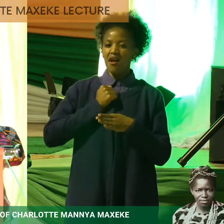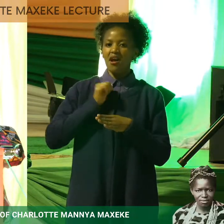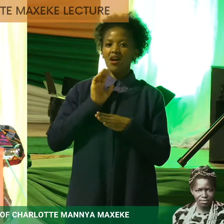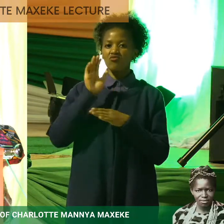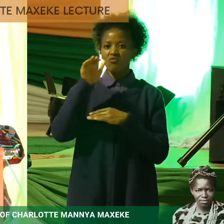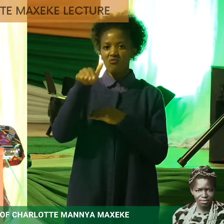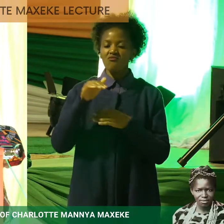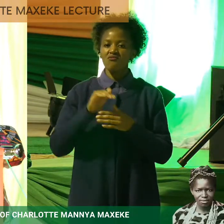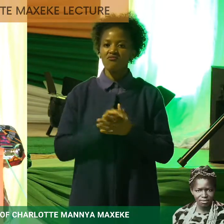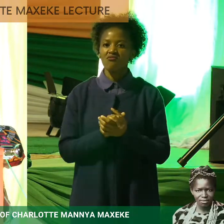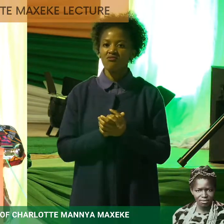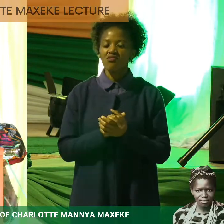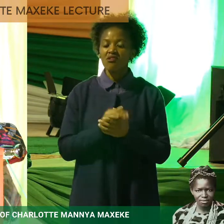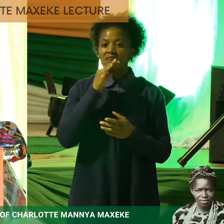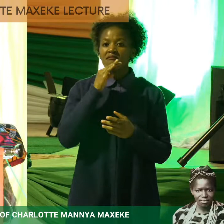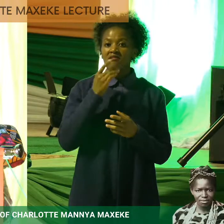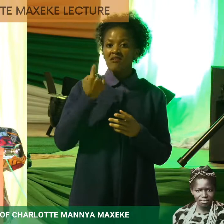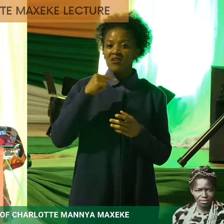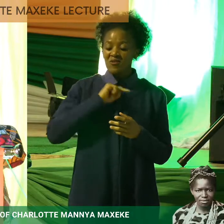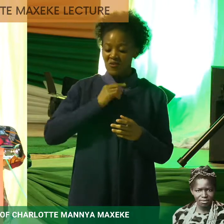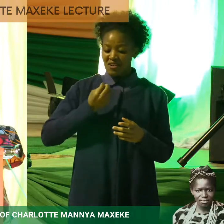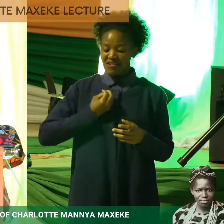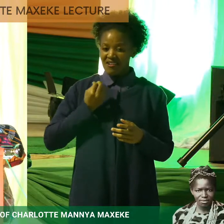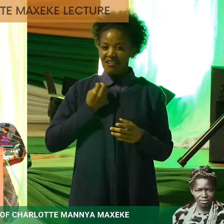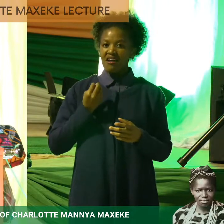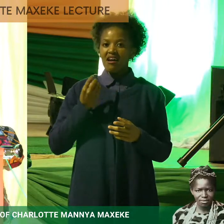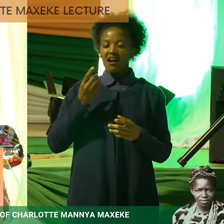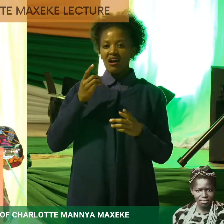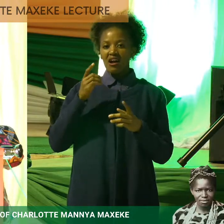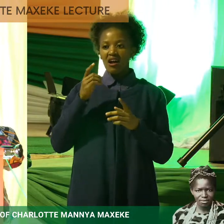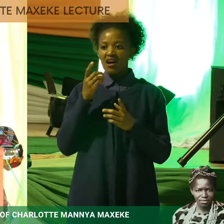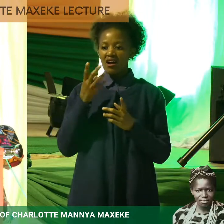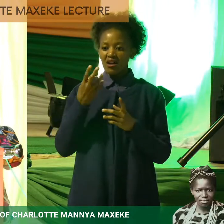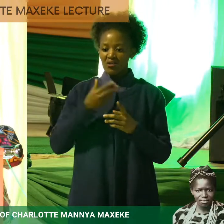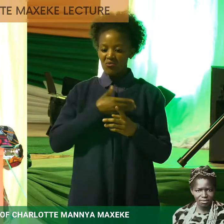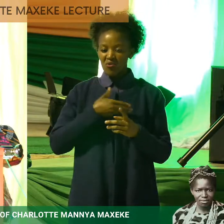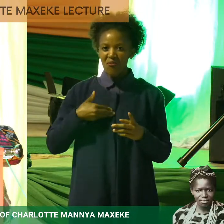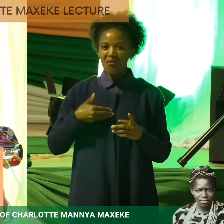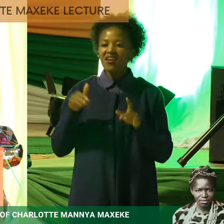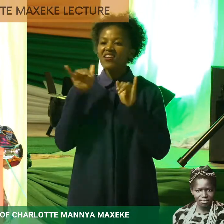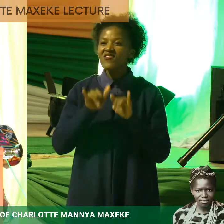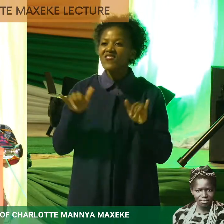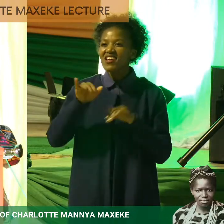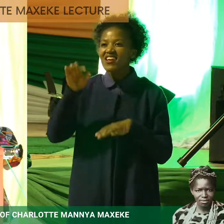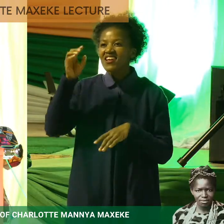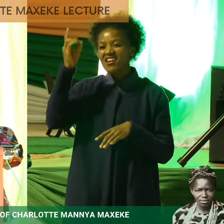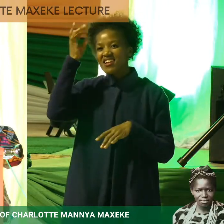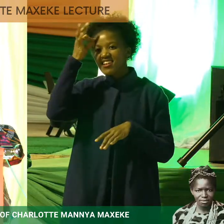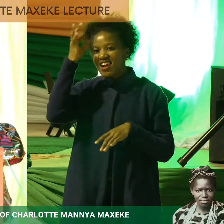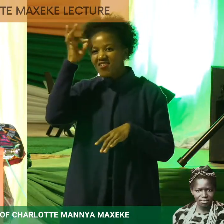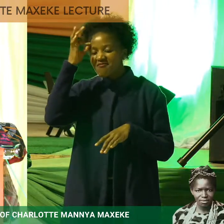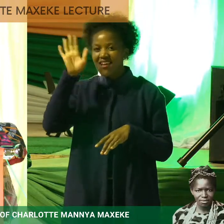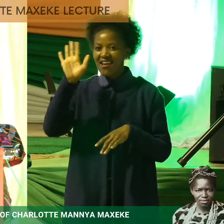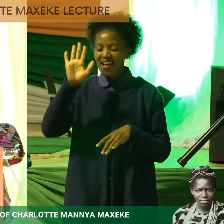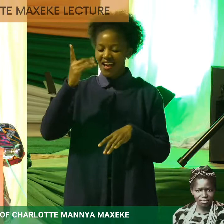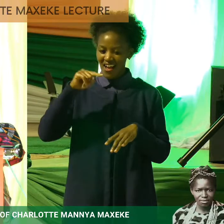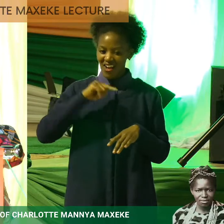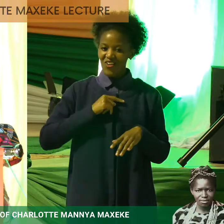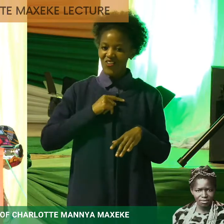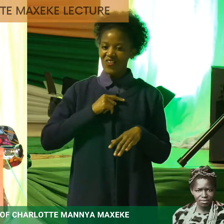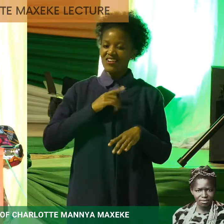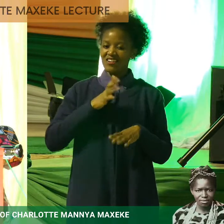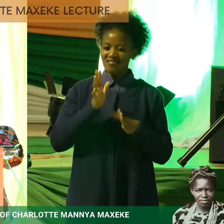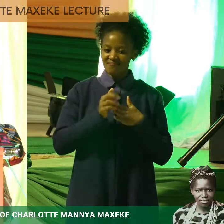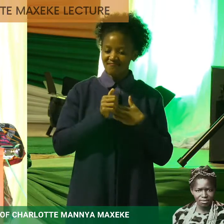if women, as young women, if we don't wait for government and we just push boundaries and say we want to see change, we want to be in charge of our